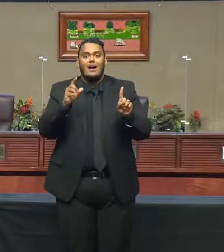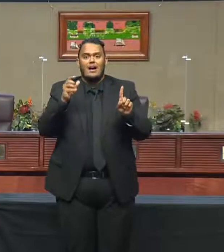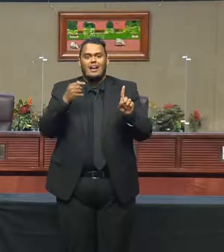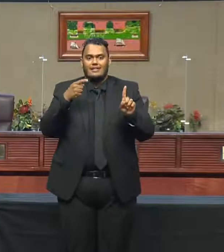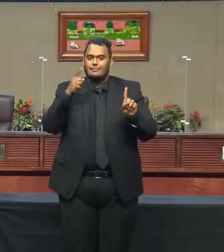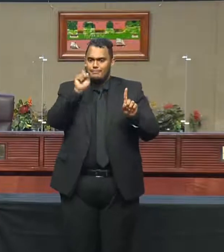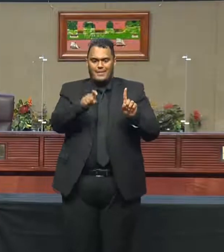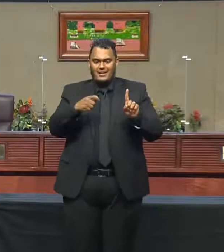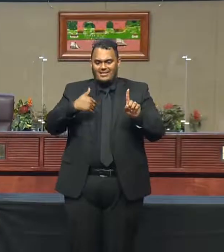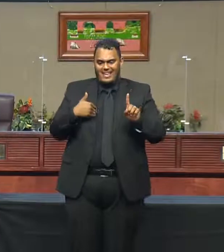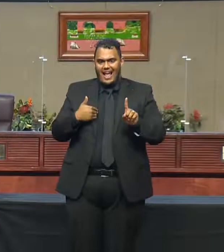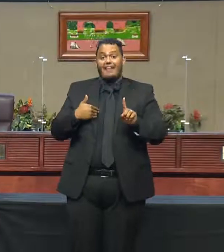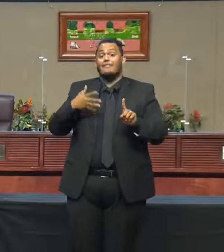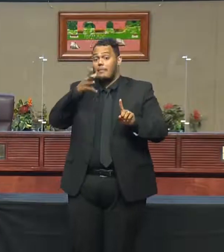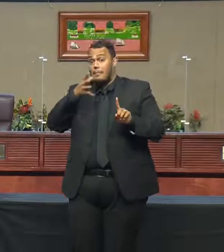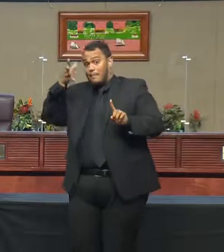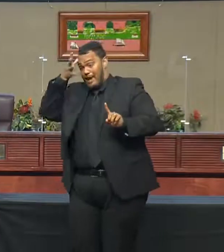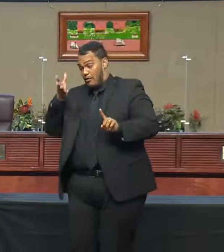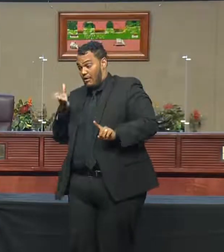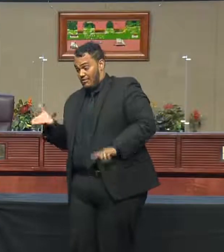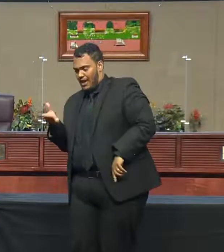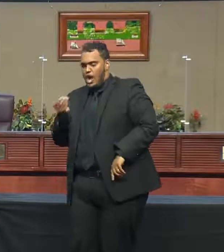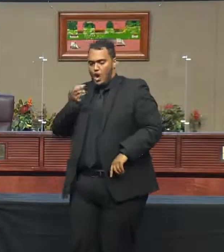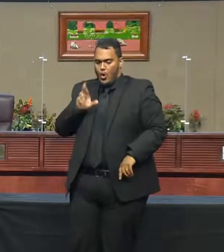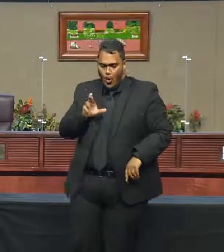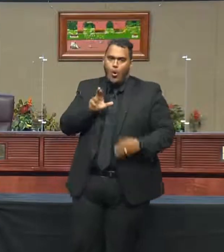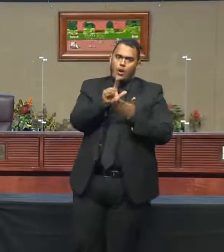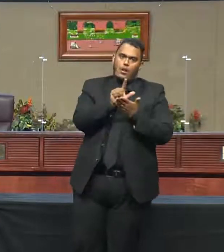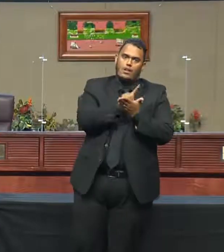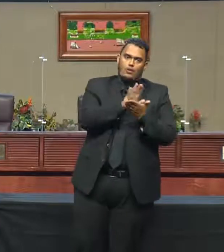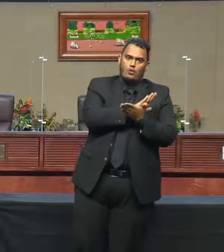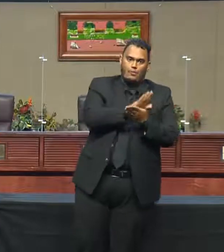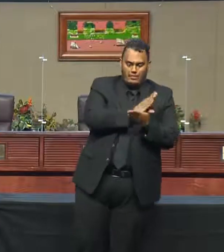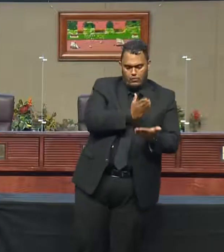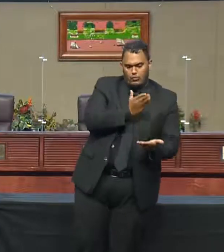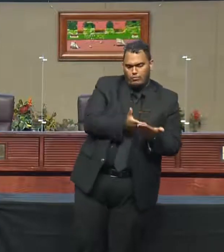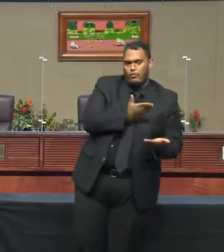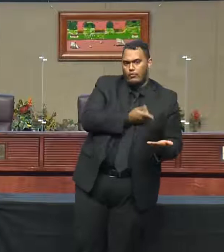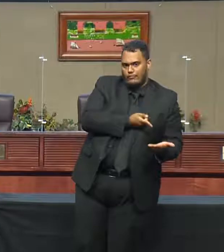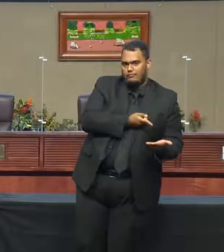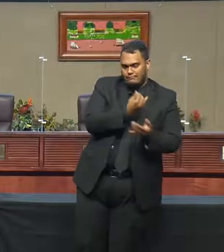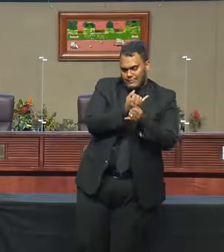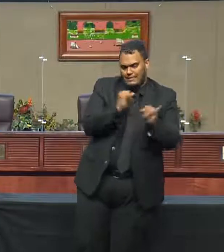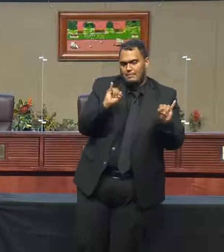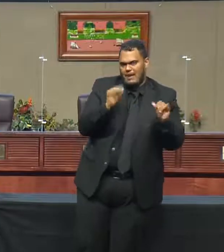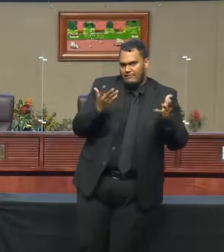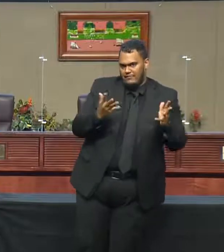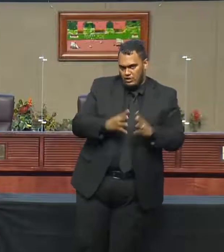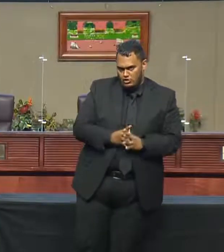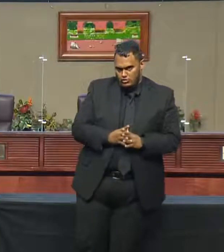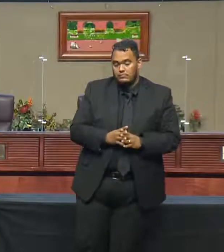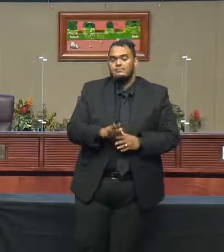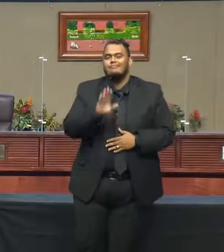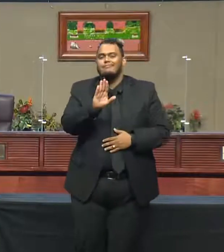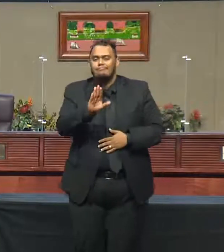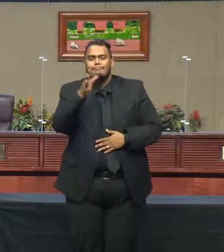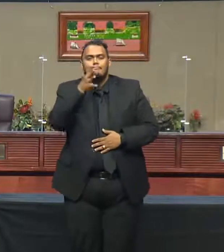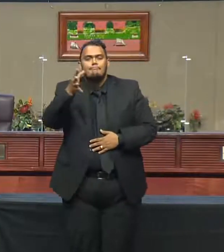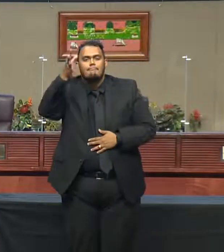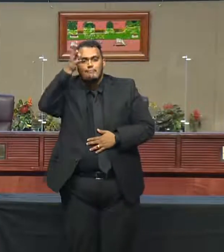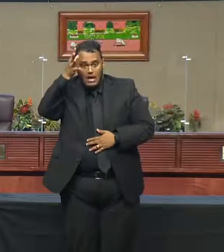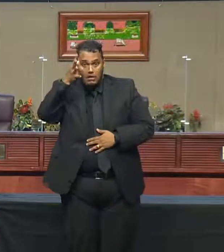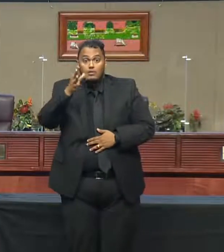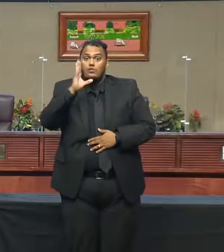a biological parent. And parents, and we will explain this on Thursday, parents will have to